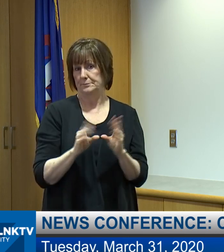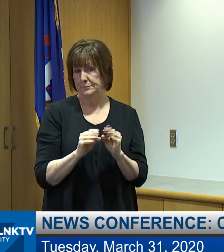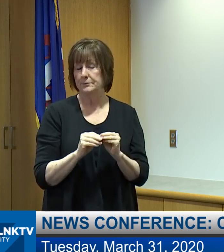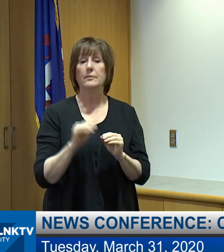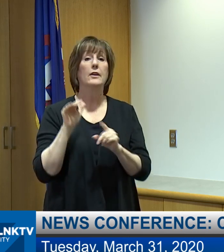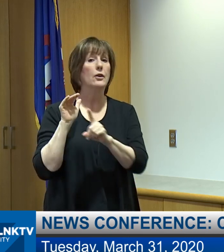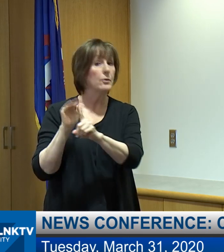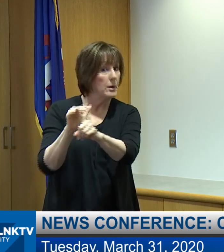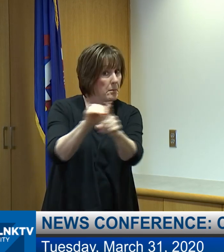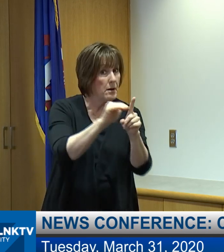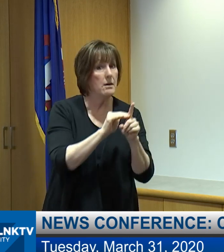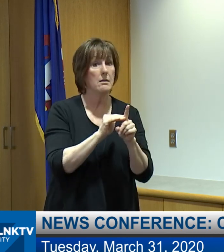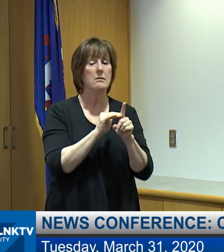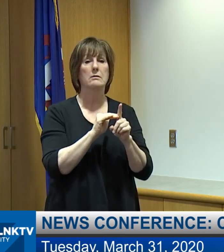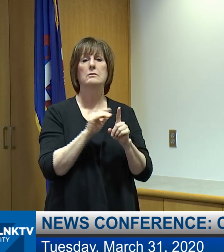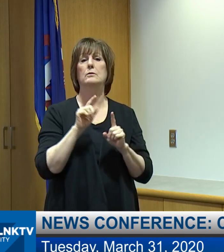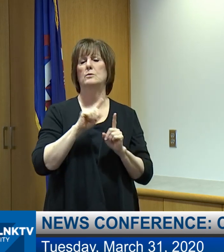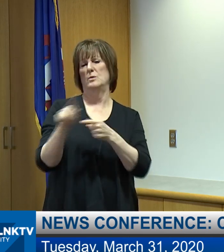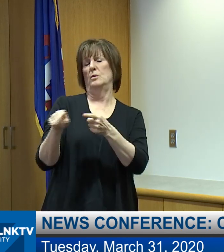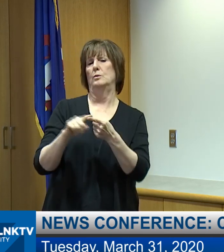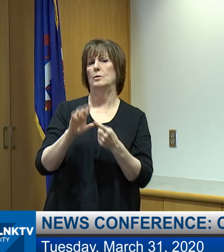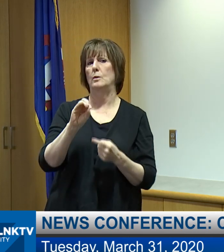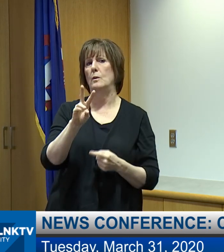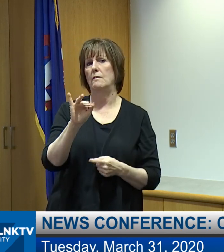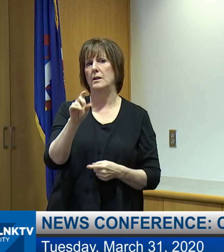want to remind everyone to visit our website,